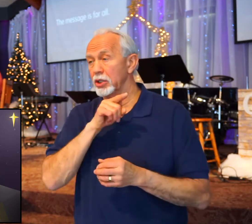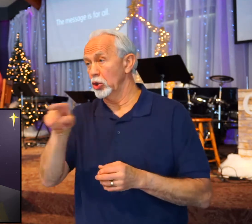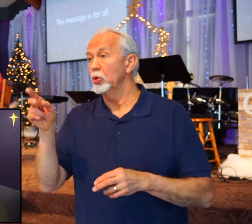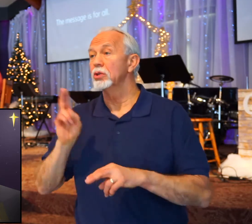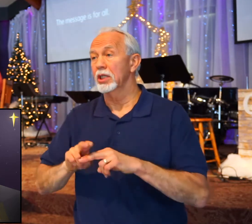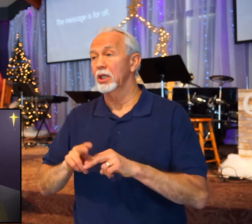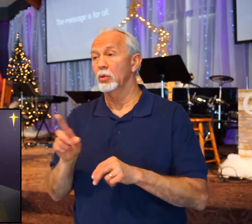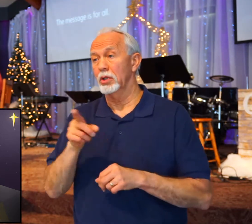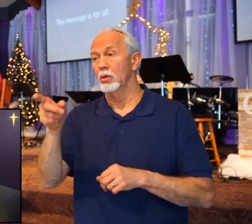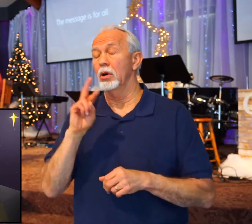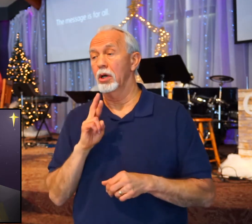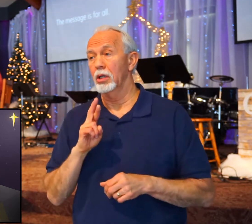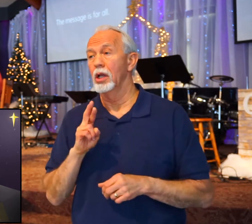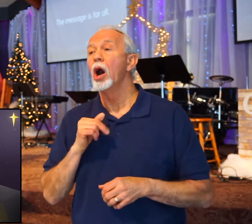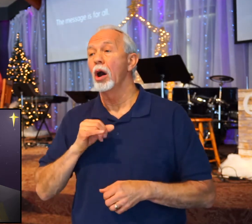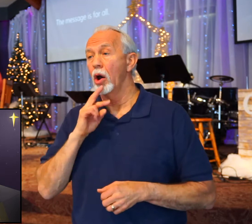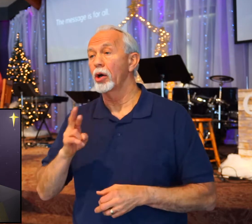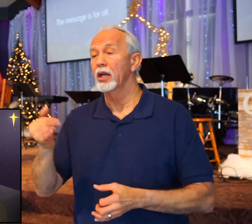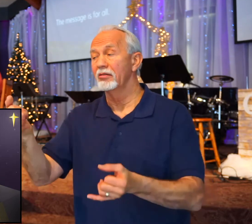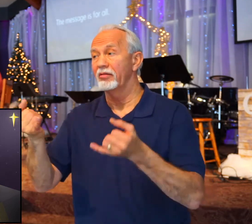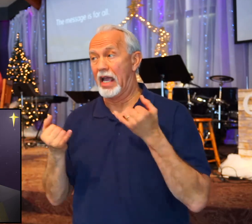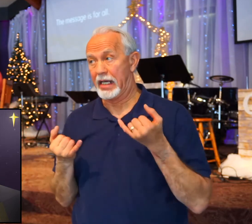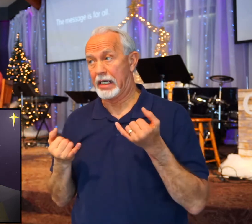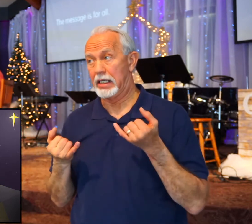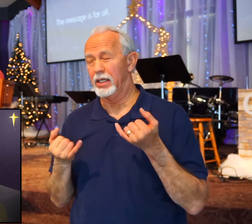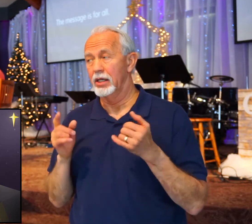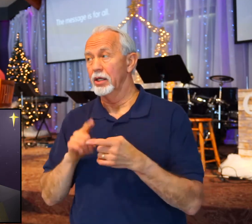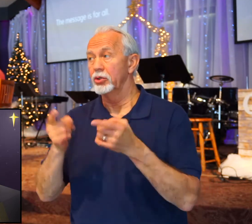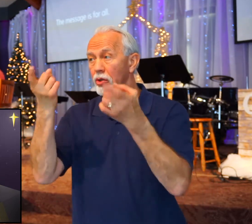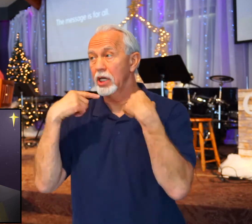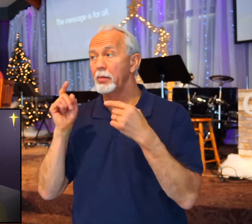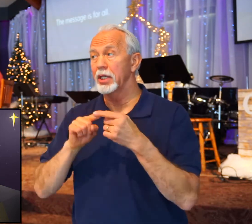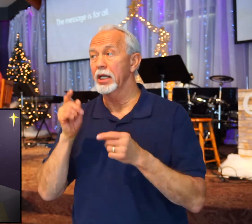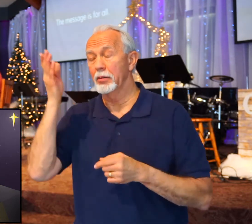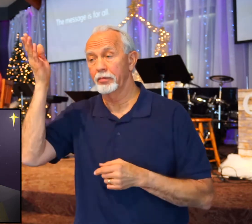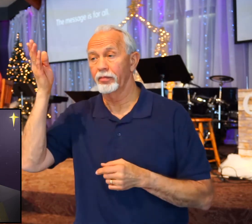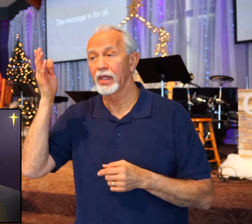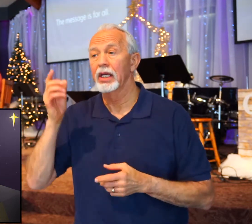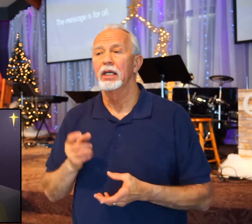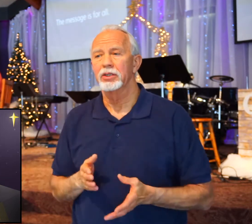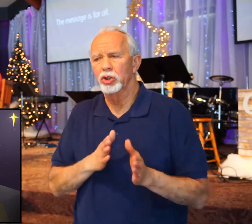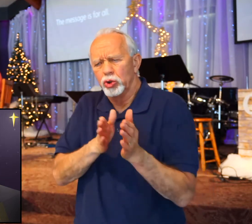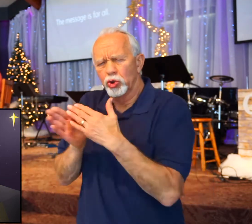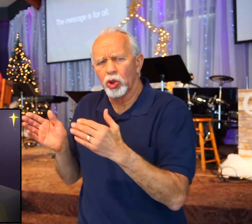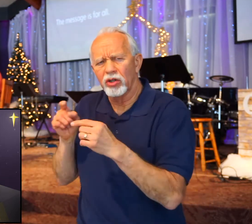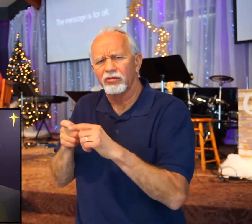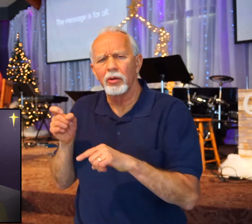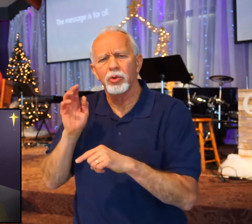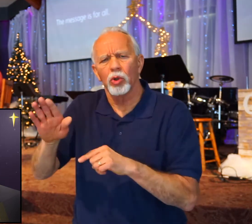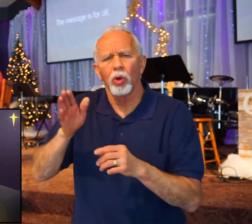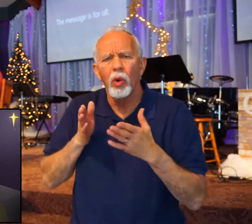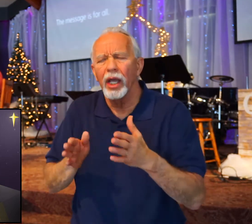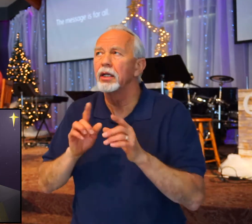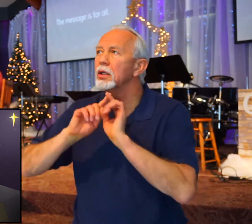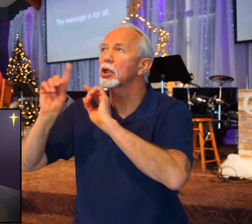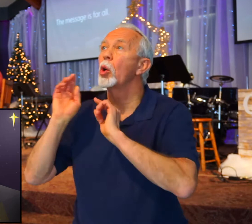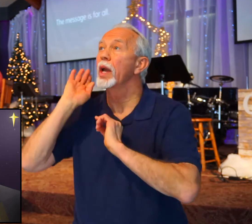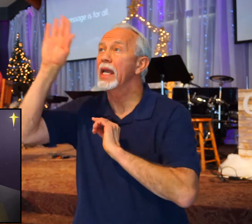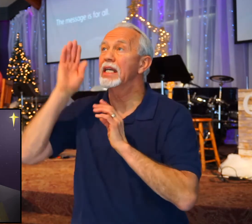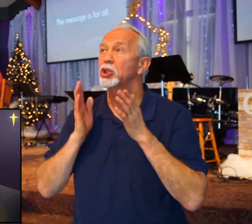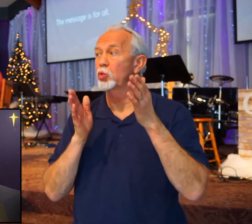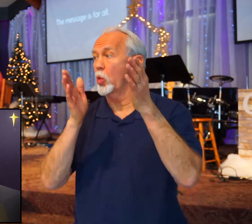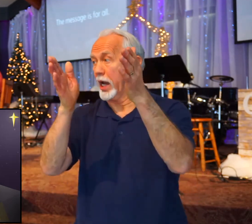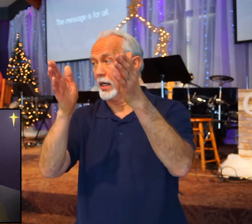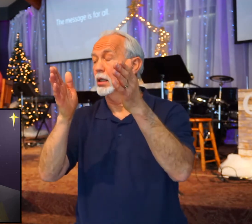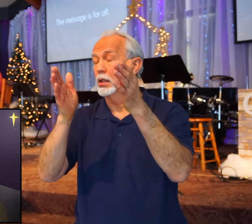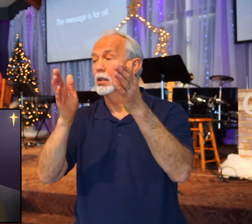where you are invited to come to him, to turn from your way, to go his way. And I just want